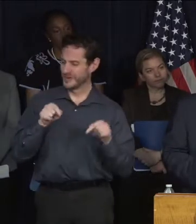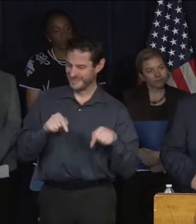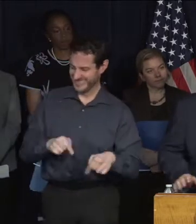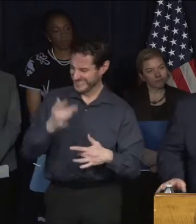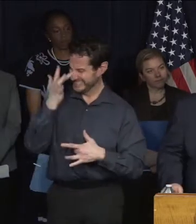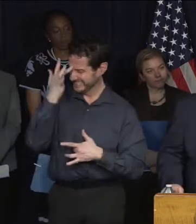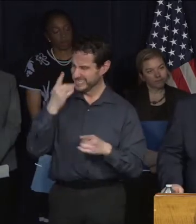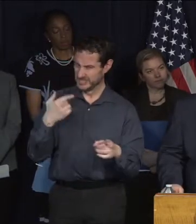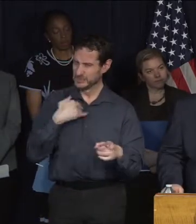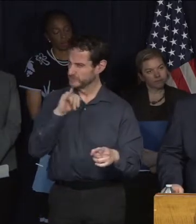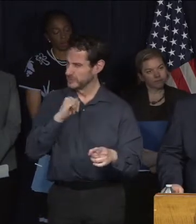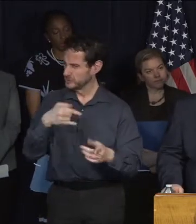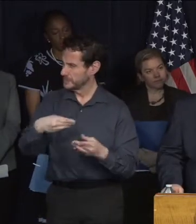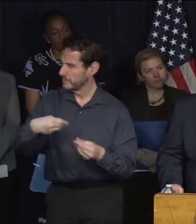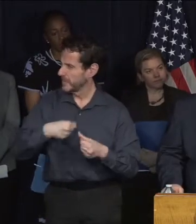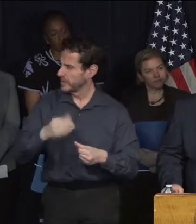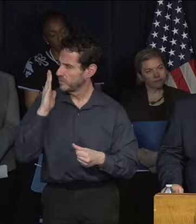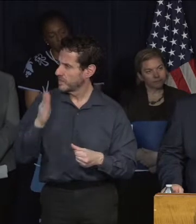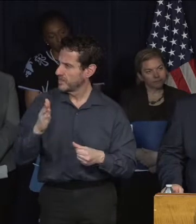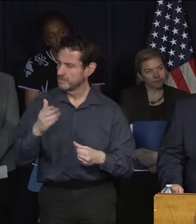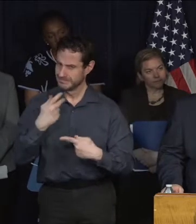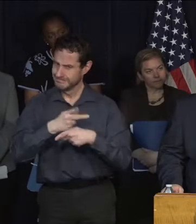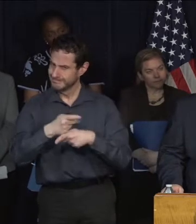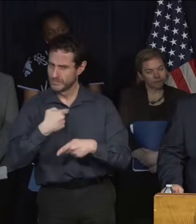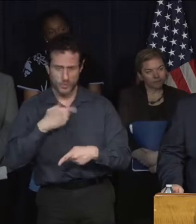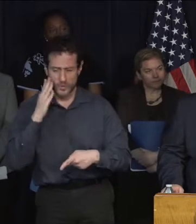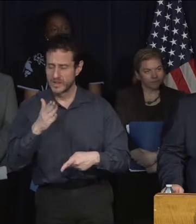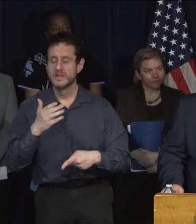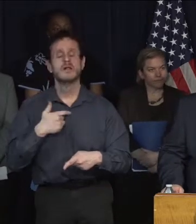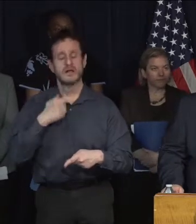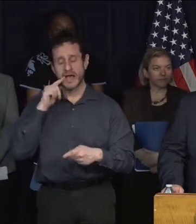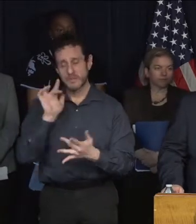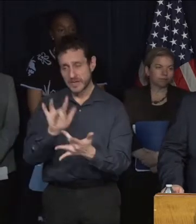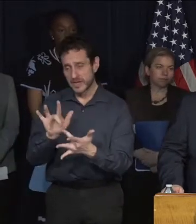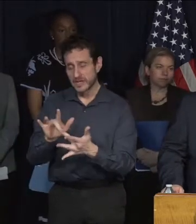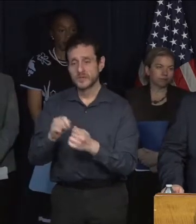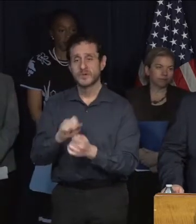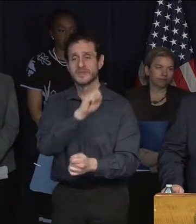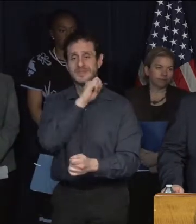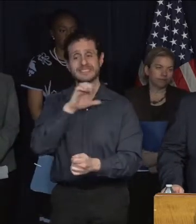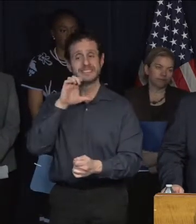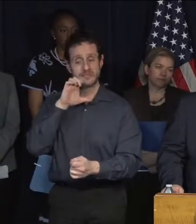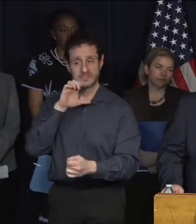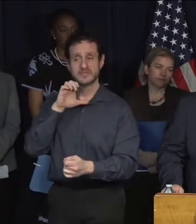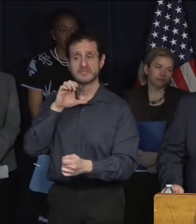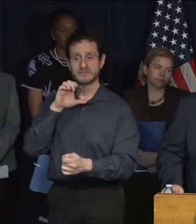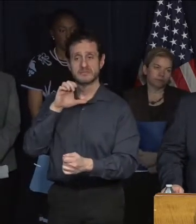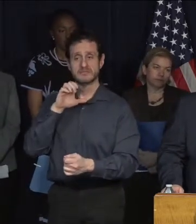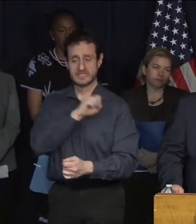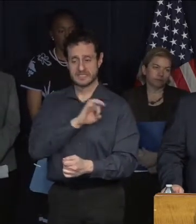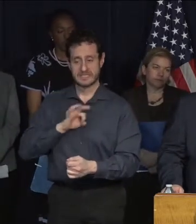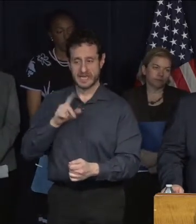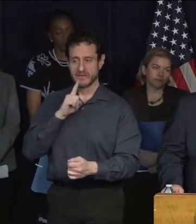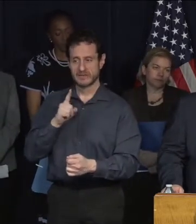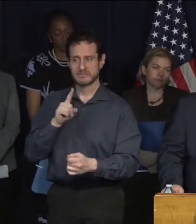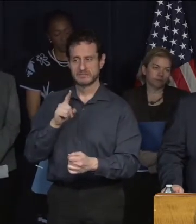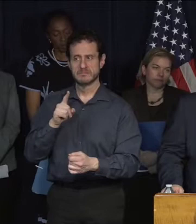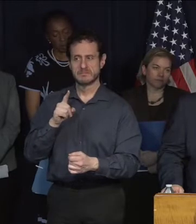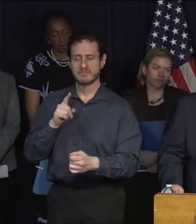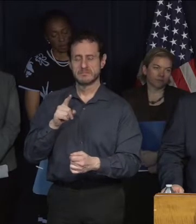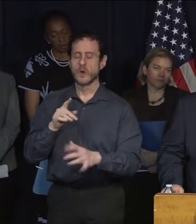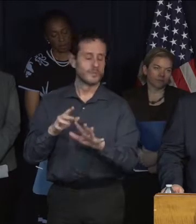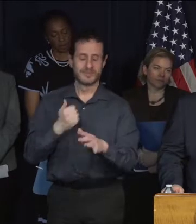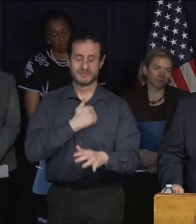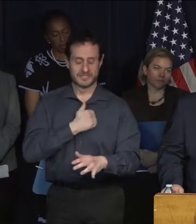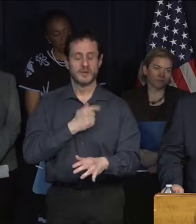this. And as you know, I've been in regular contact with the senior people at the major insurance companies in